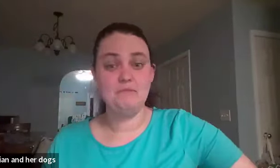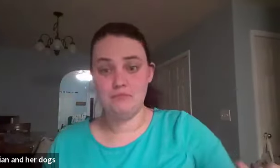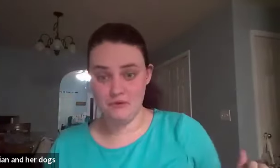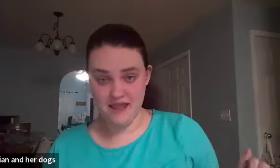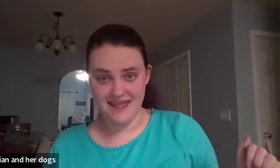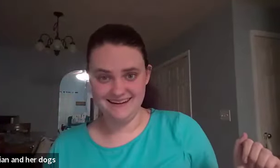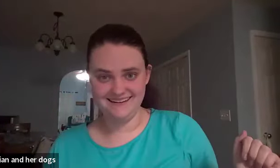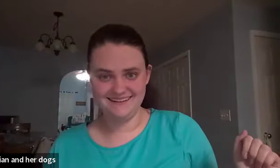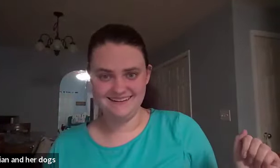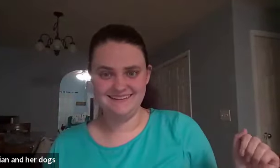bread,